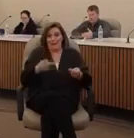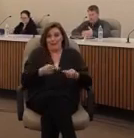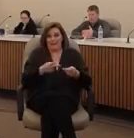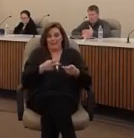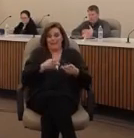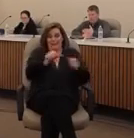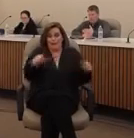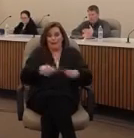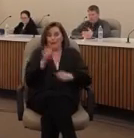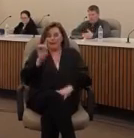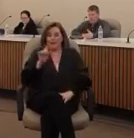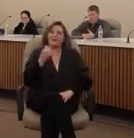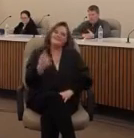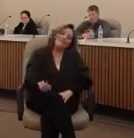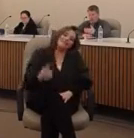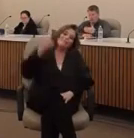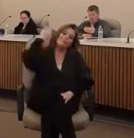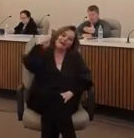by where the